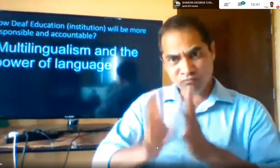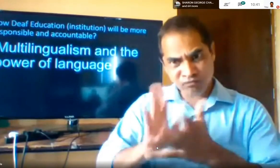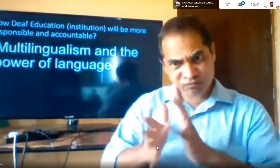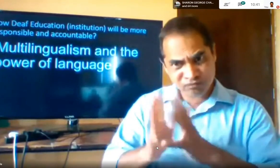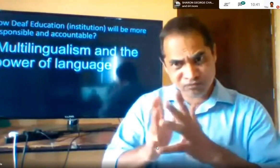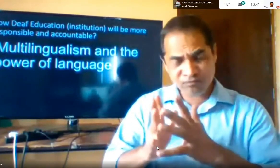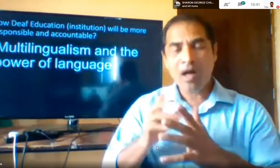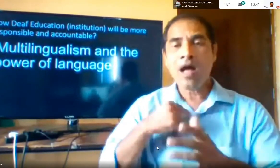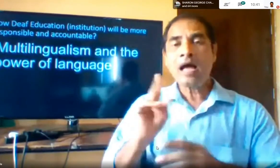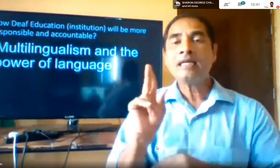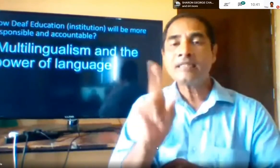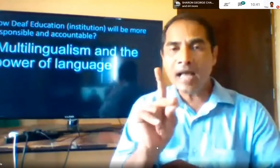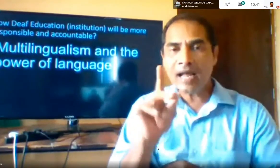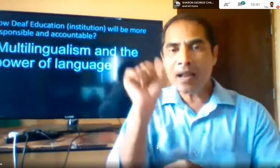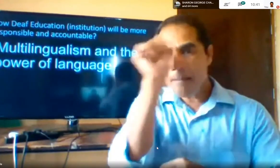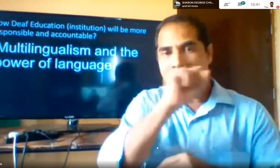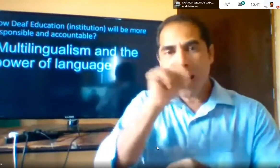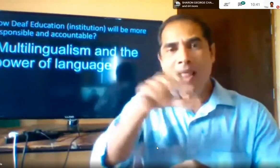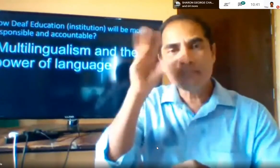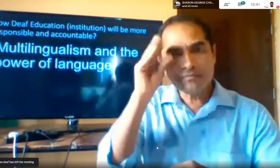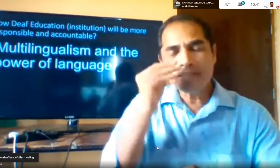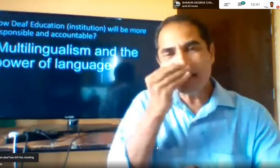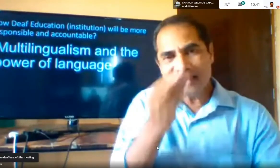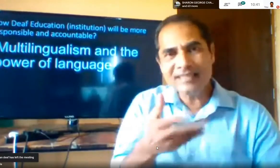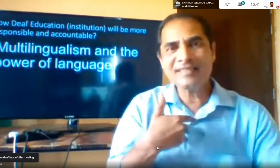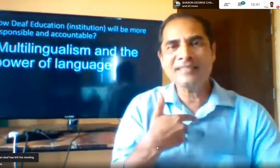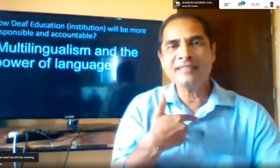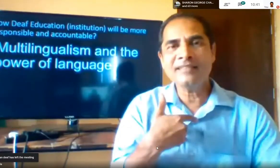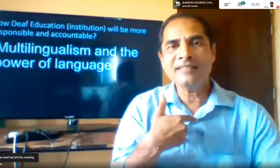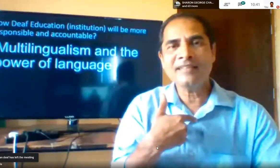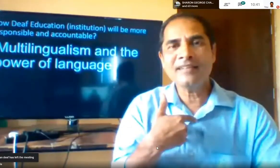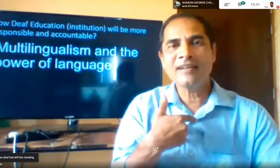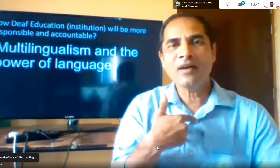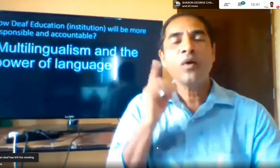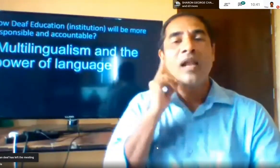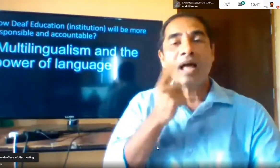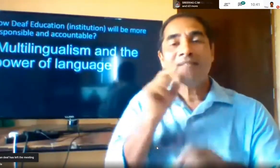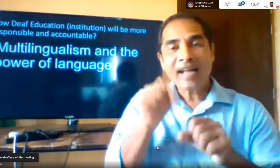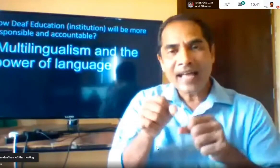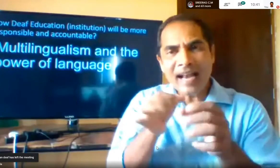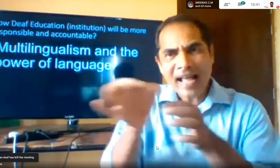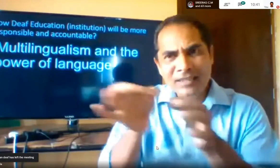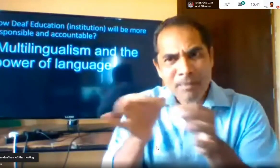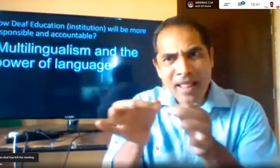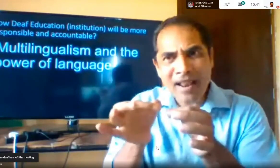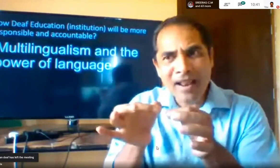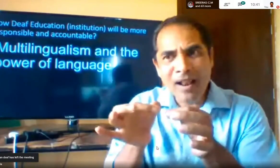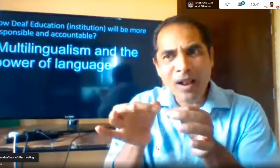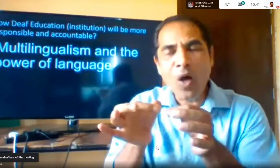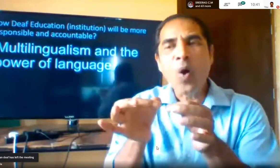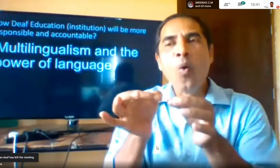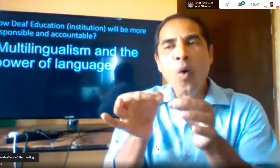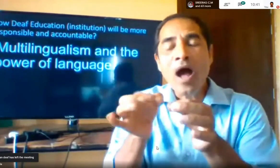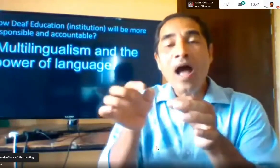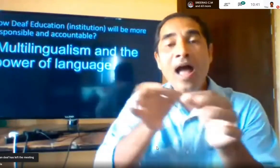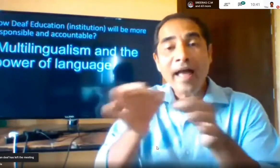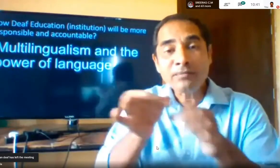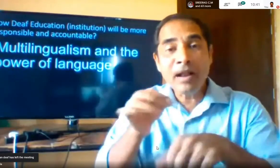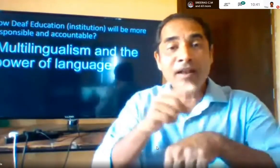right? So they can sign. They can learn sign language and then mother tongue. It is also possible, right?